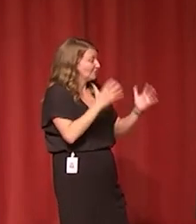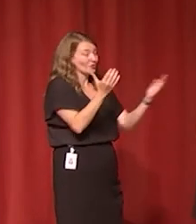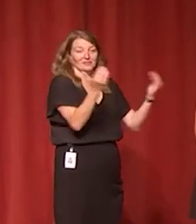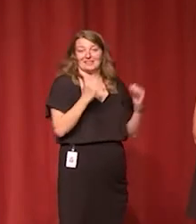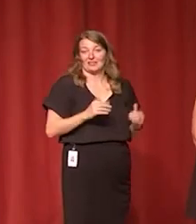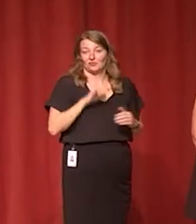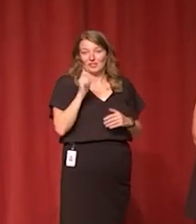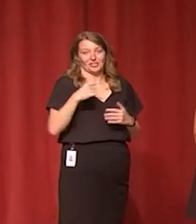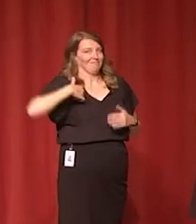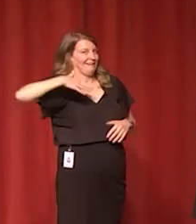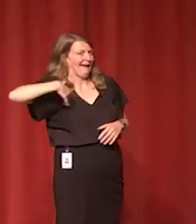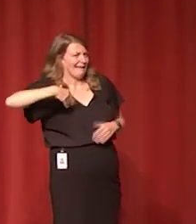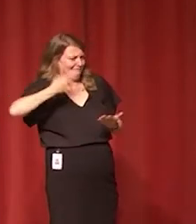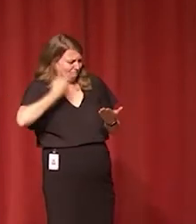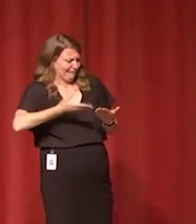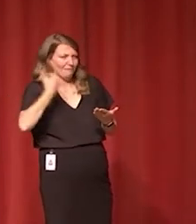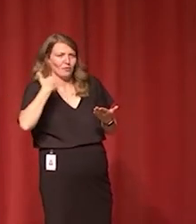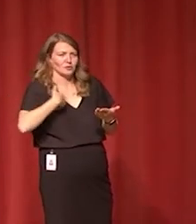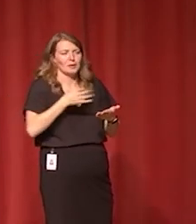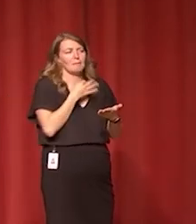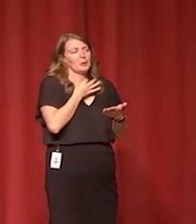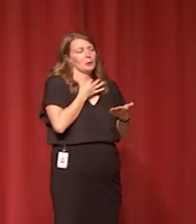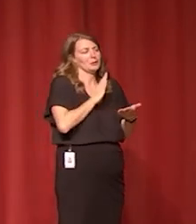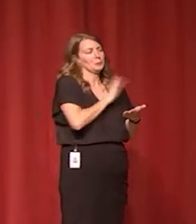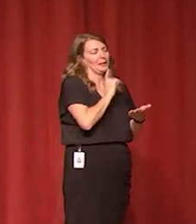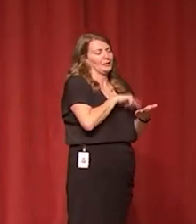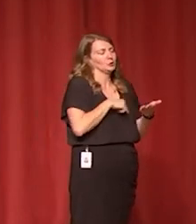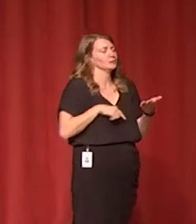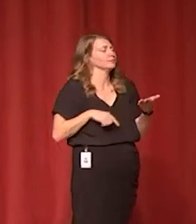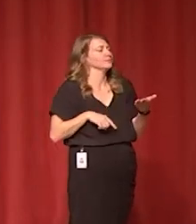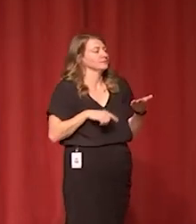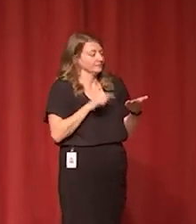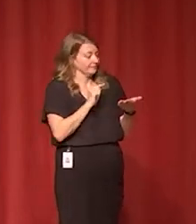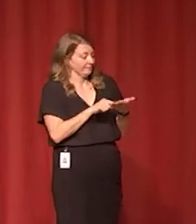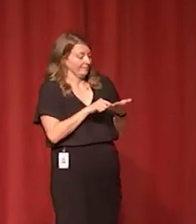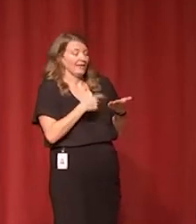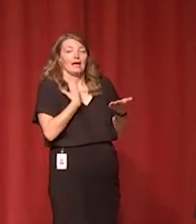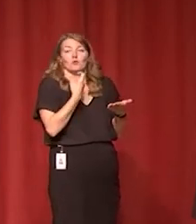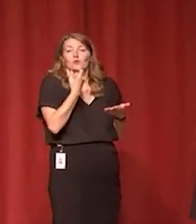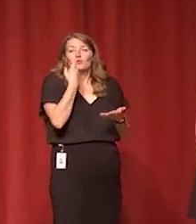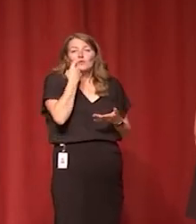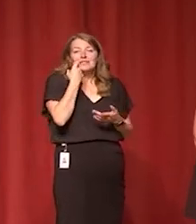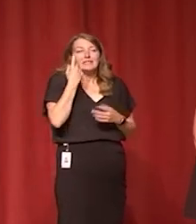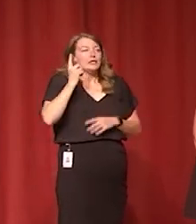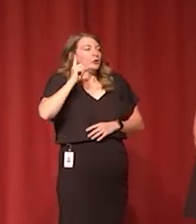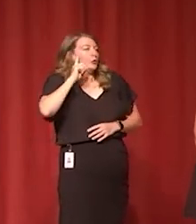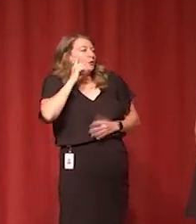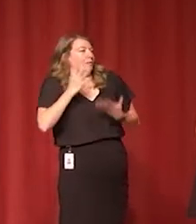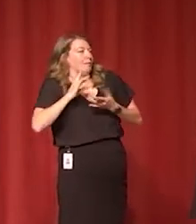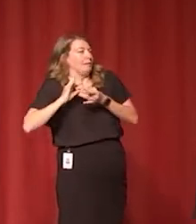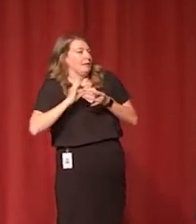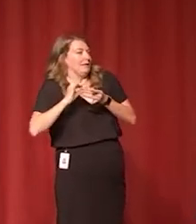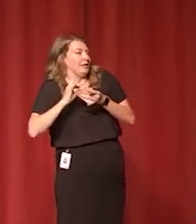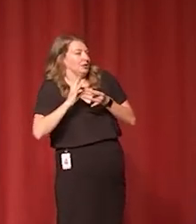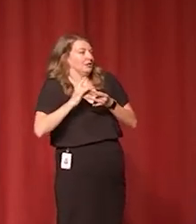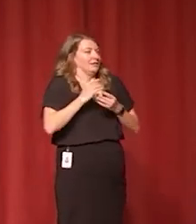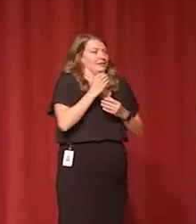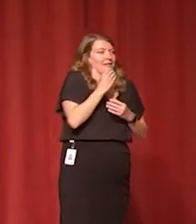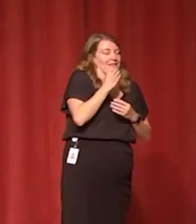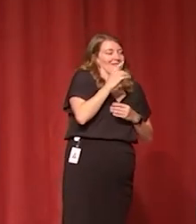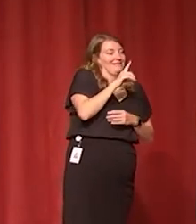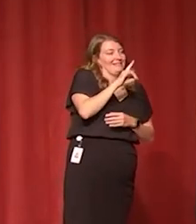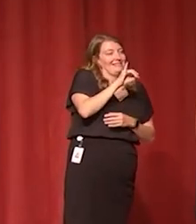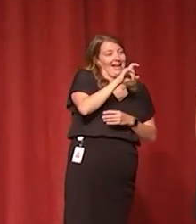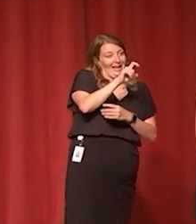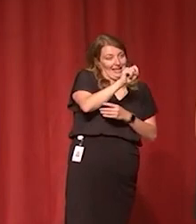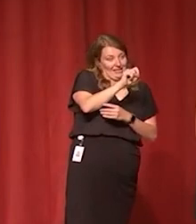not heard this before, so I'm curious as to the answer. I recently heard there may be a connection between diet soda